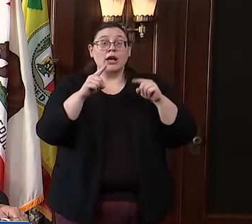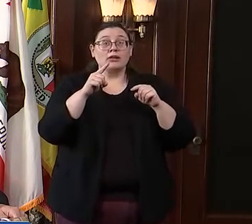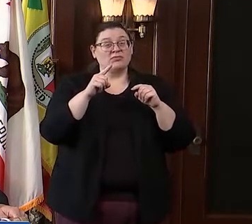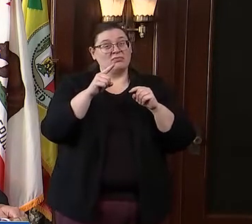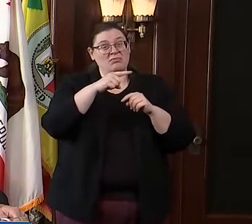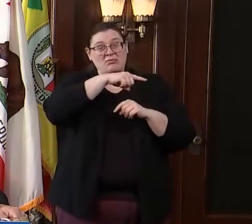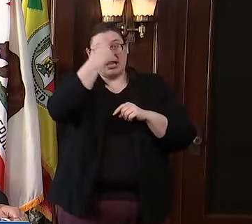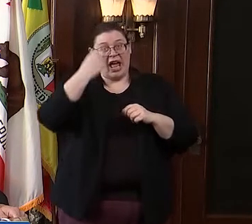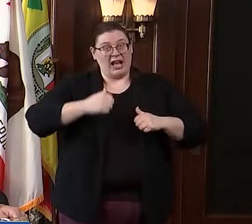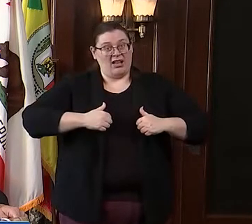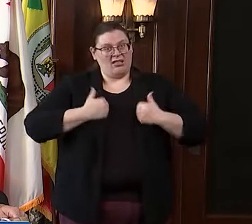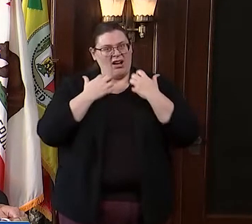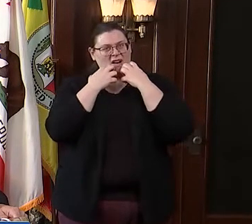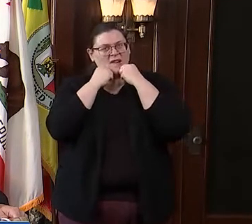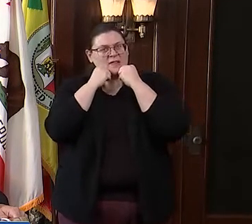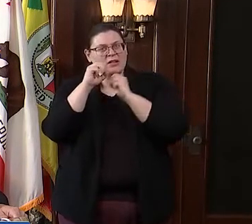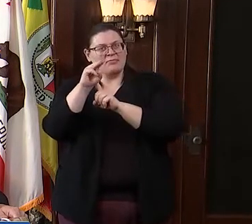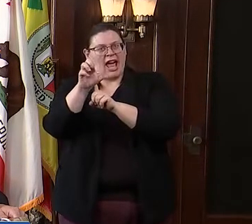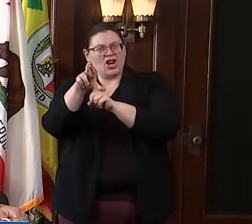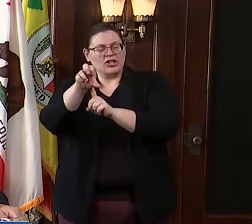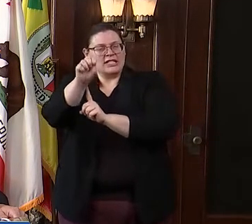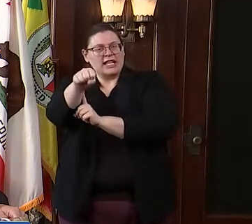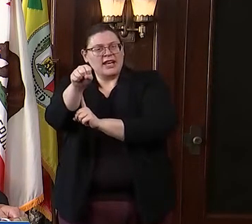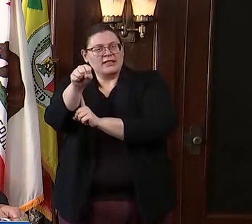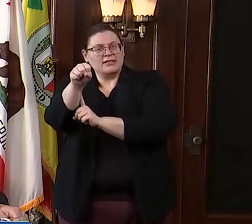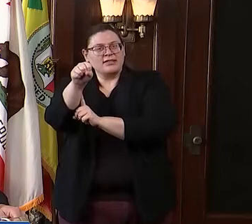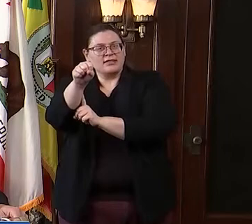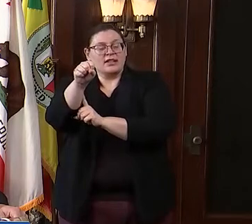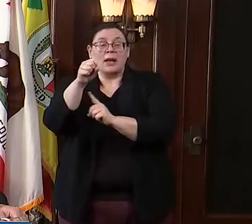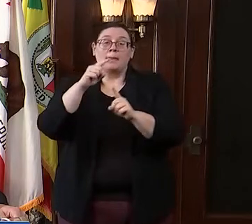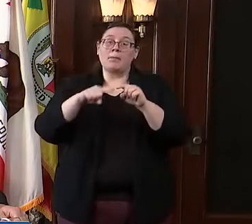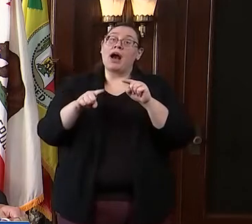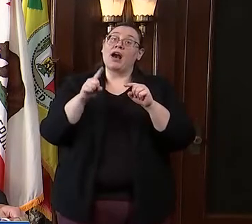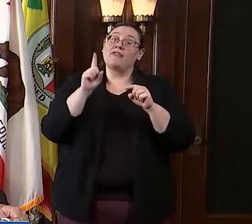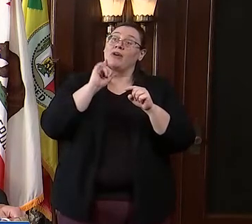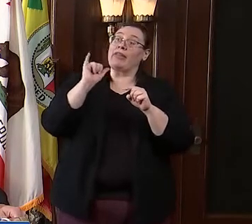lives matter, but to make that statement real